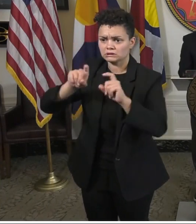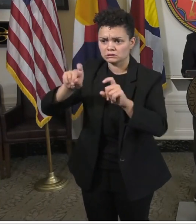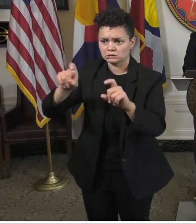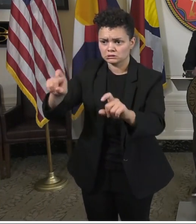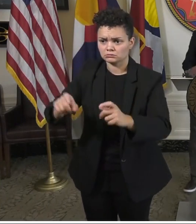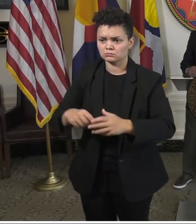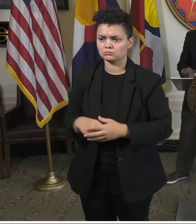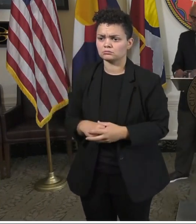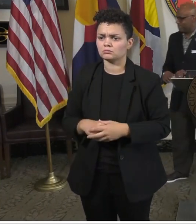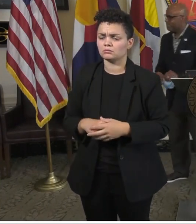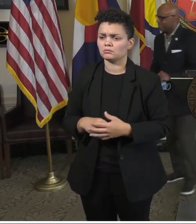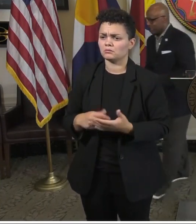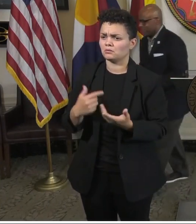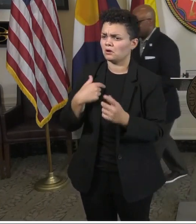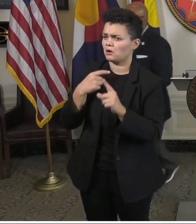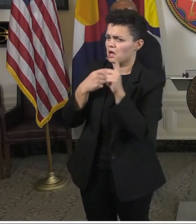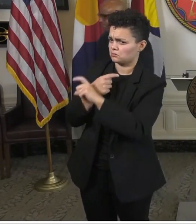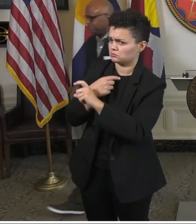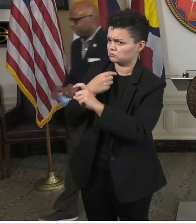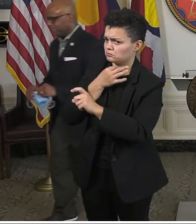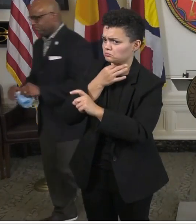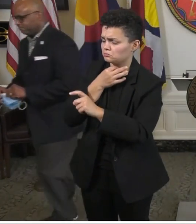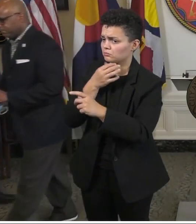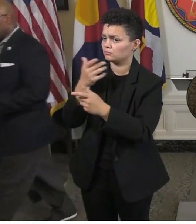time when it comes to testing?